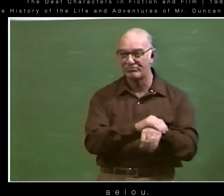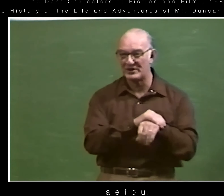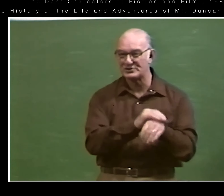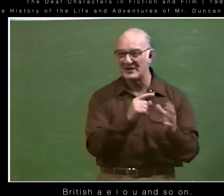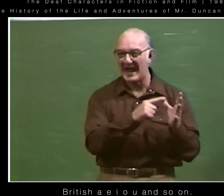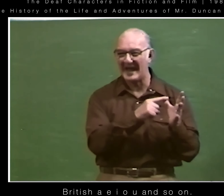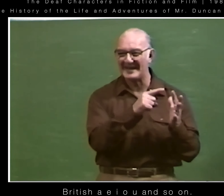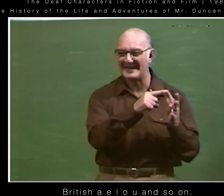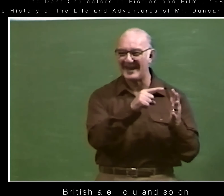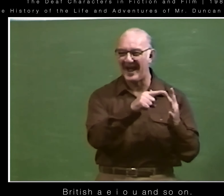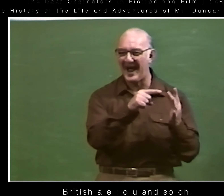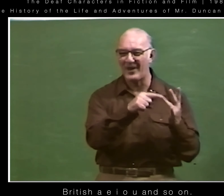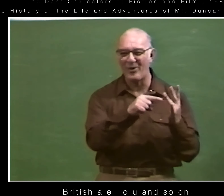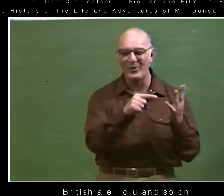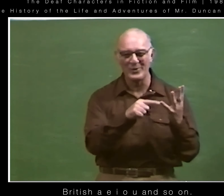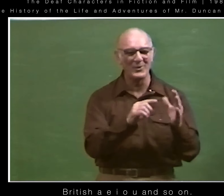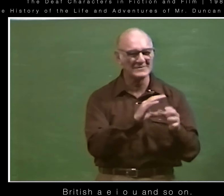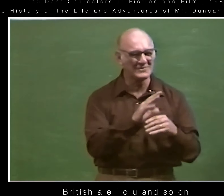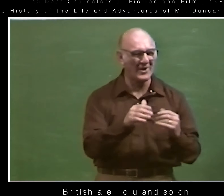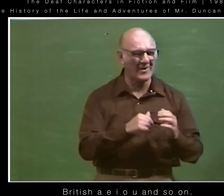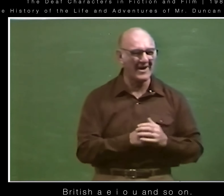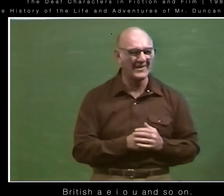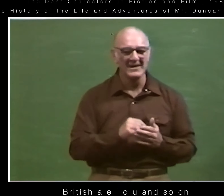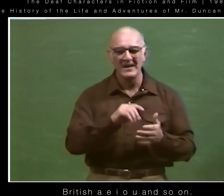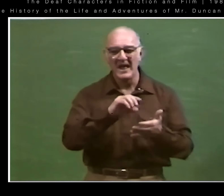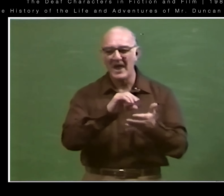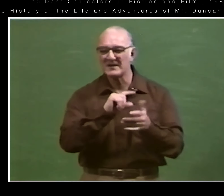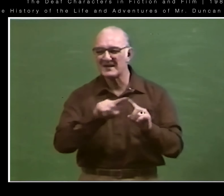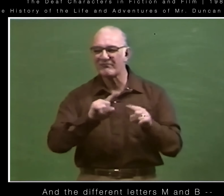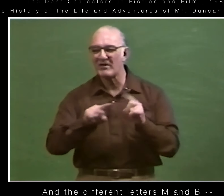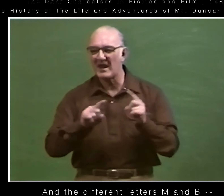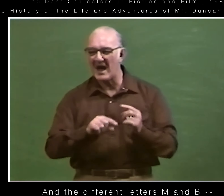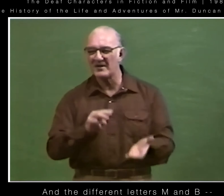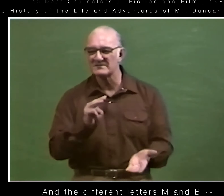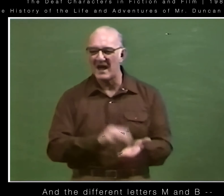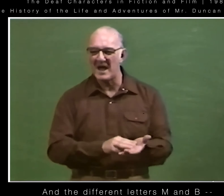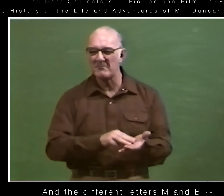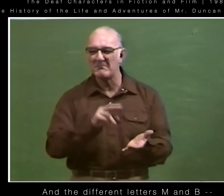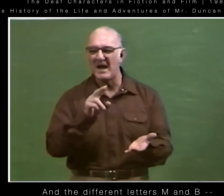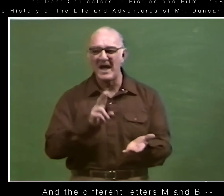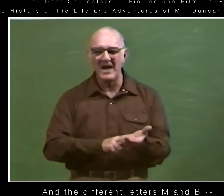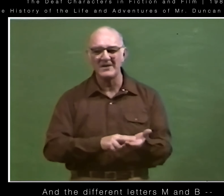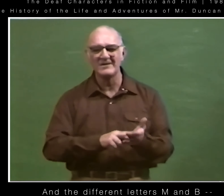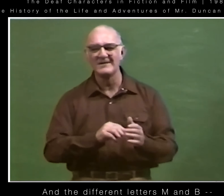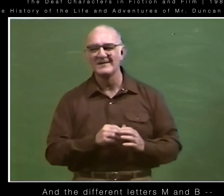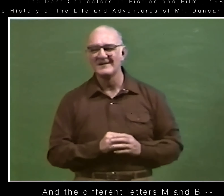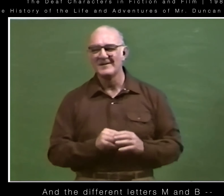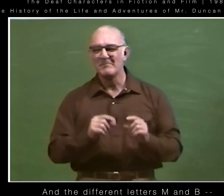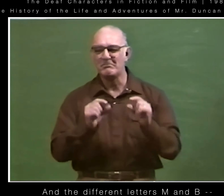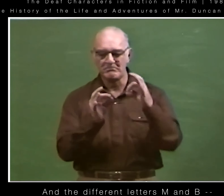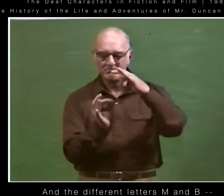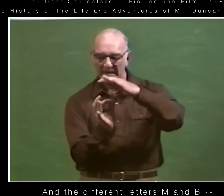British, A-E-I-O-U and so on, and the different letters, M, N,